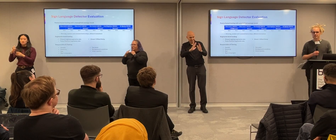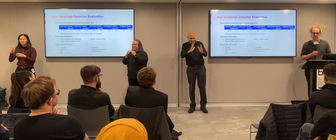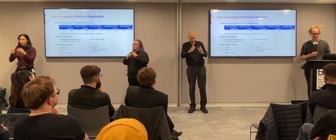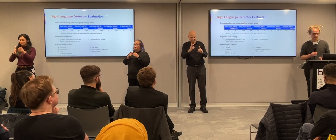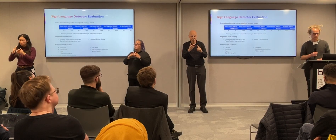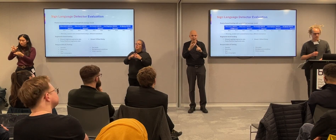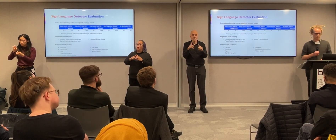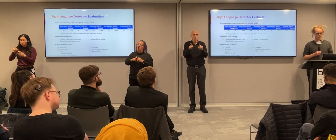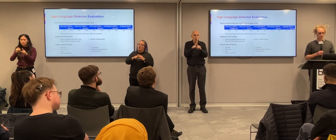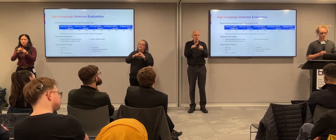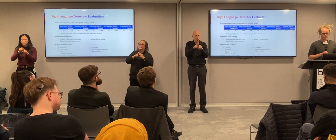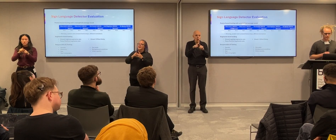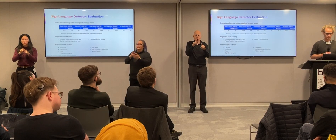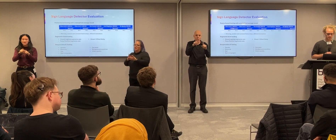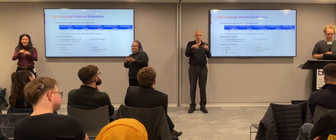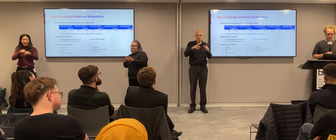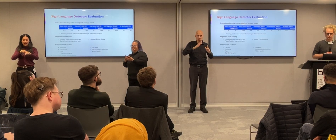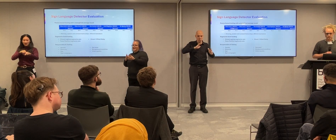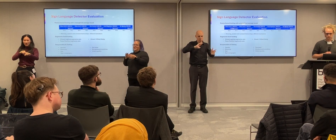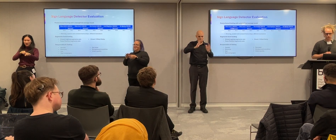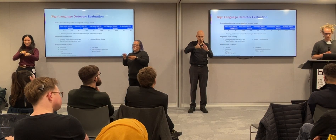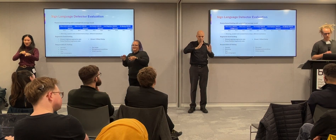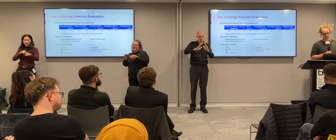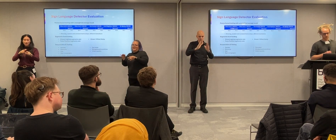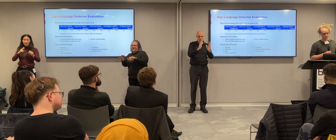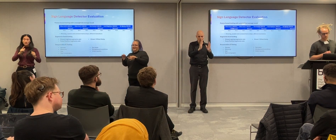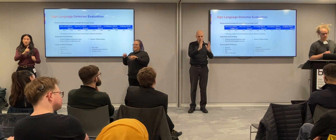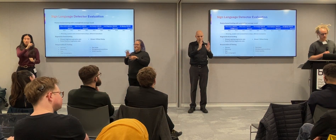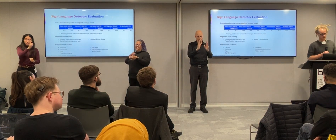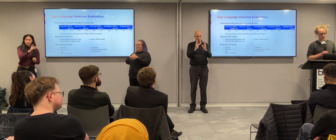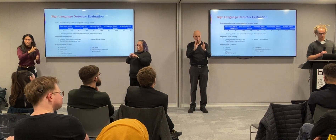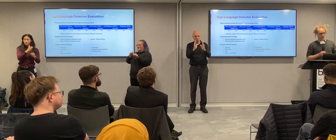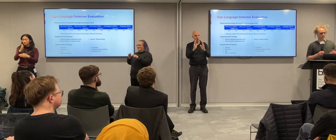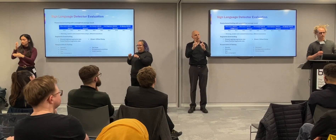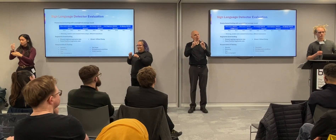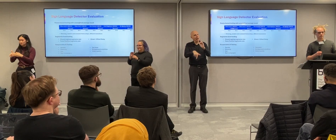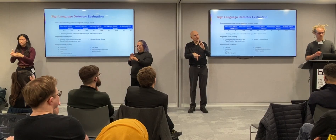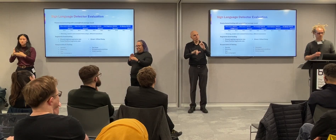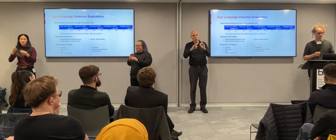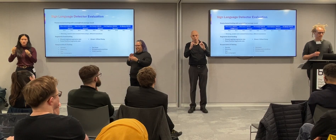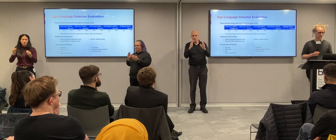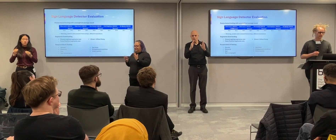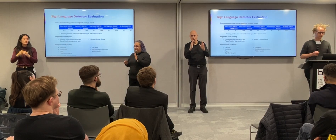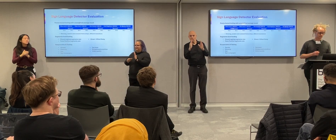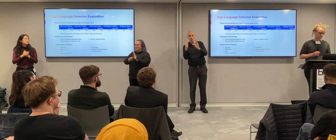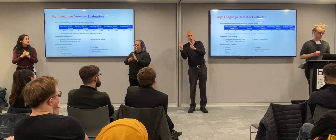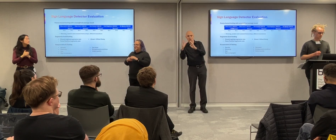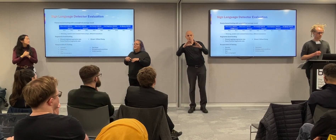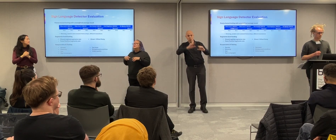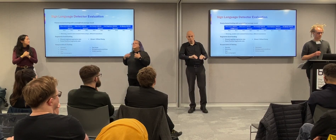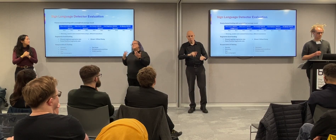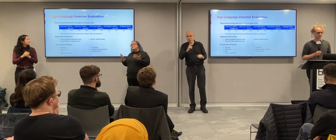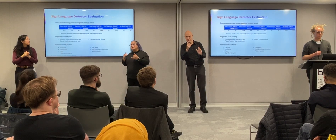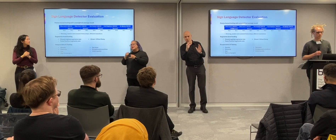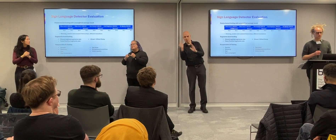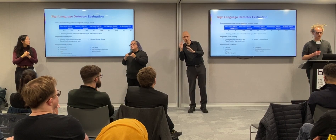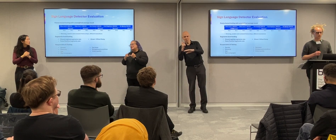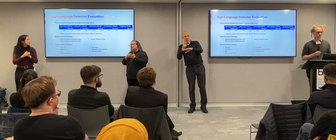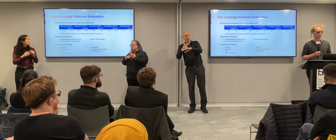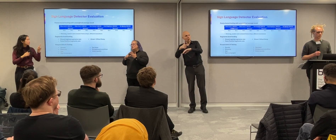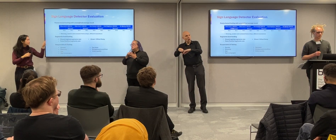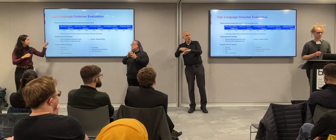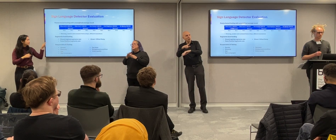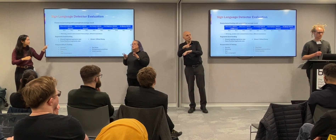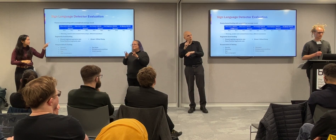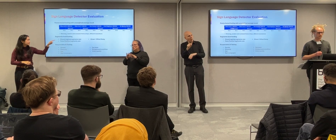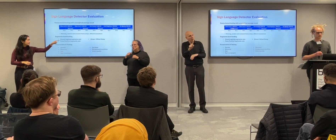offset delays that the system introduces. Well, and then finally, what matters a lot to us